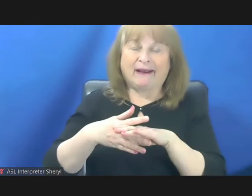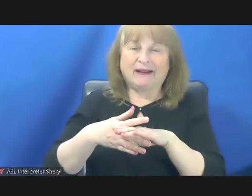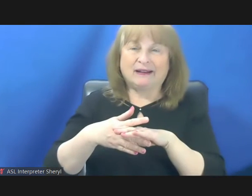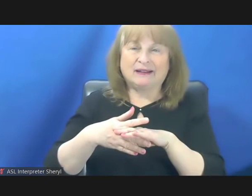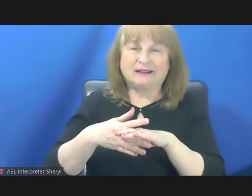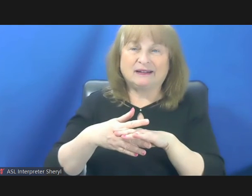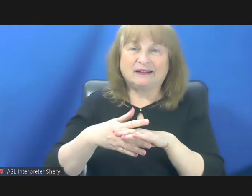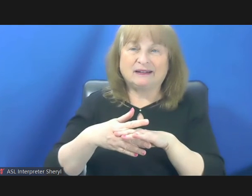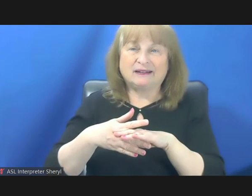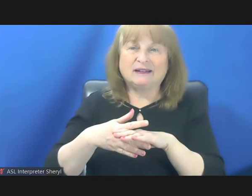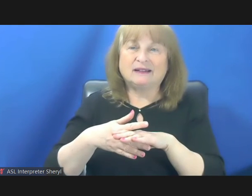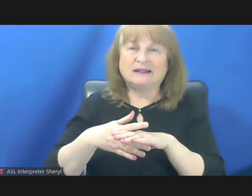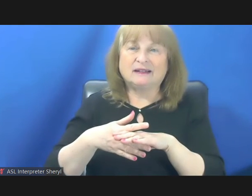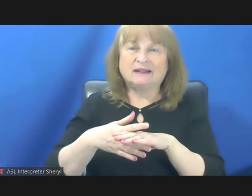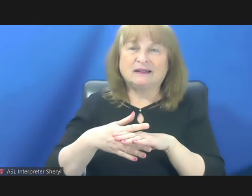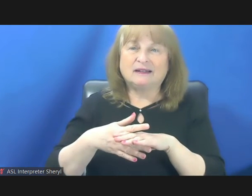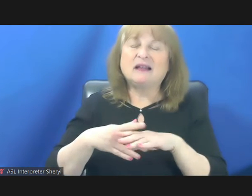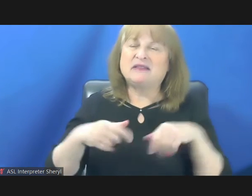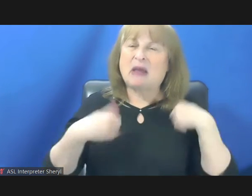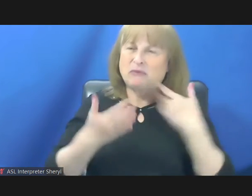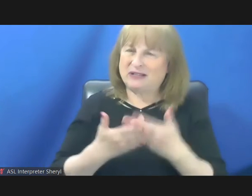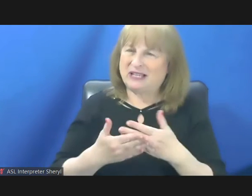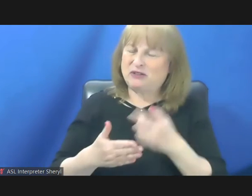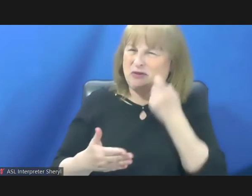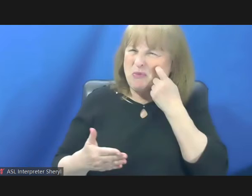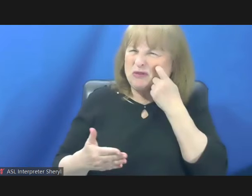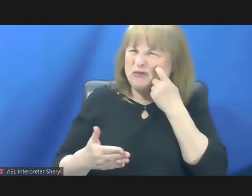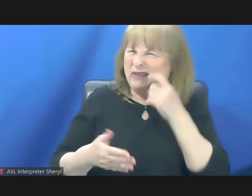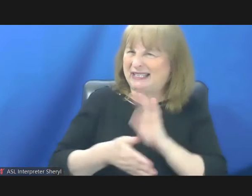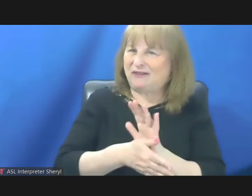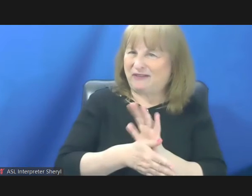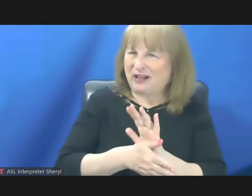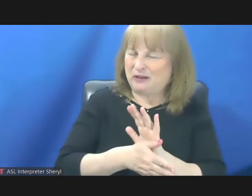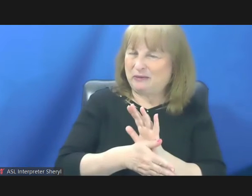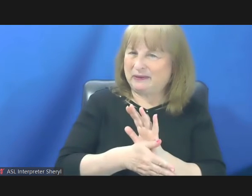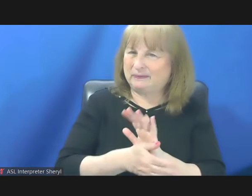the current or latest film. And